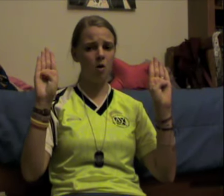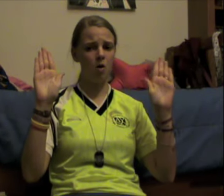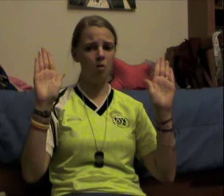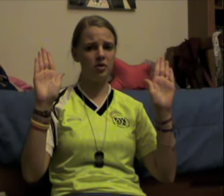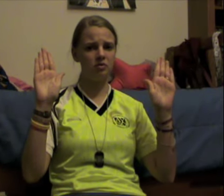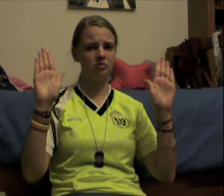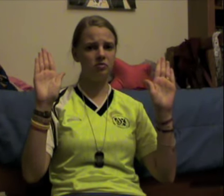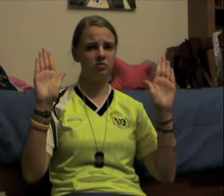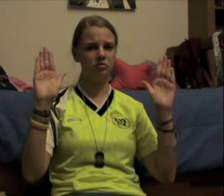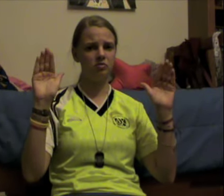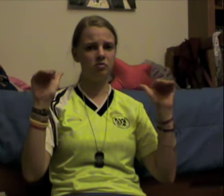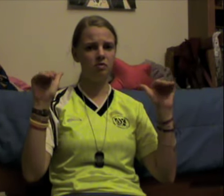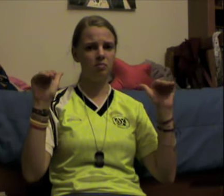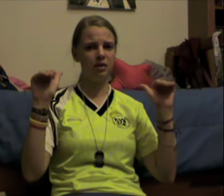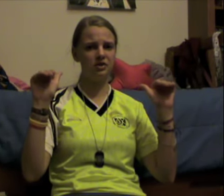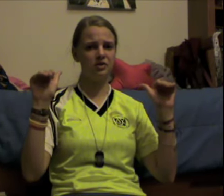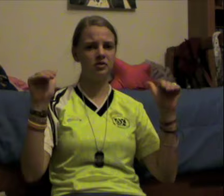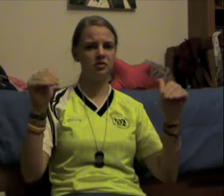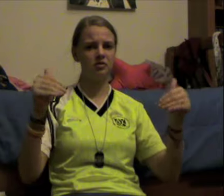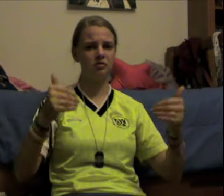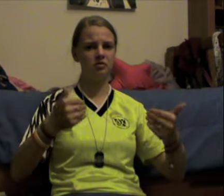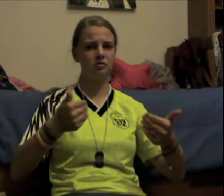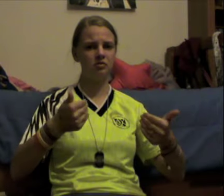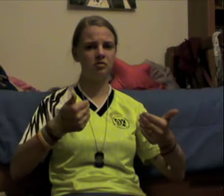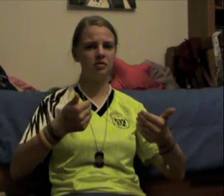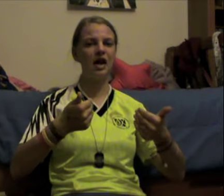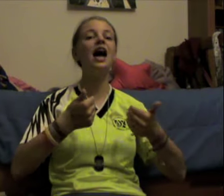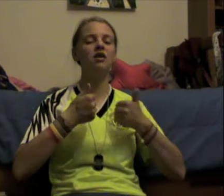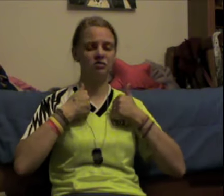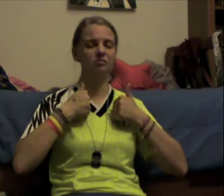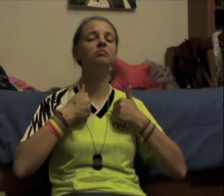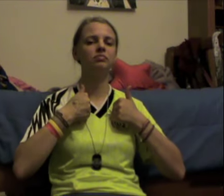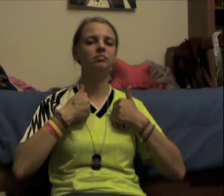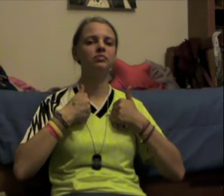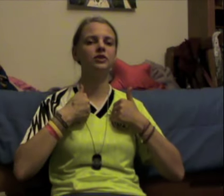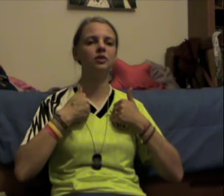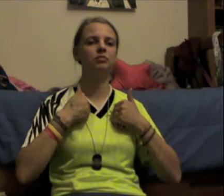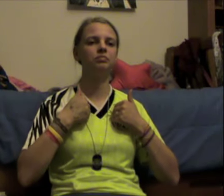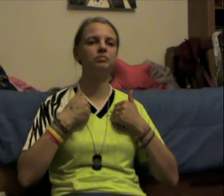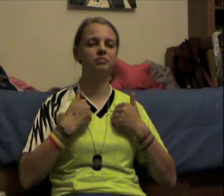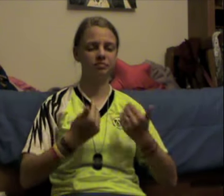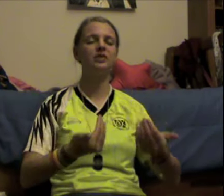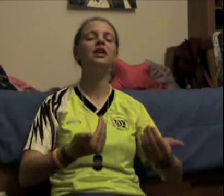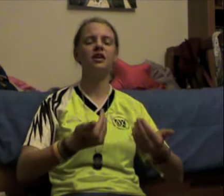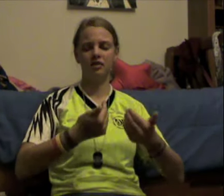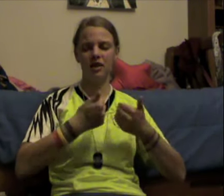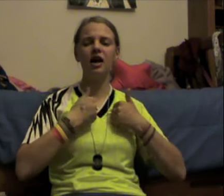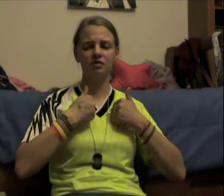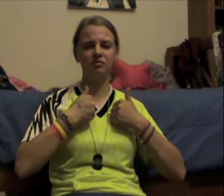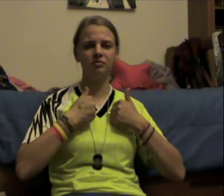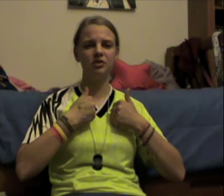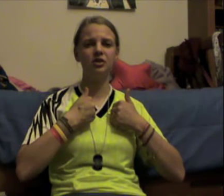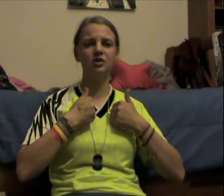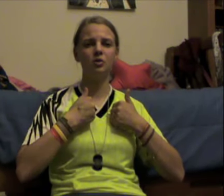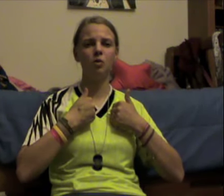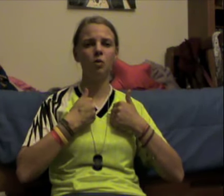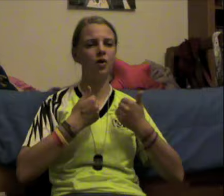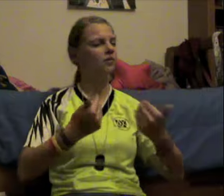Open. Bent. Have. So, have. Or,